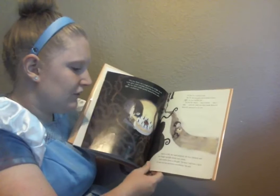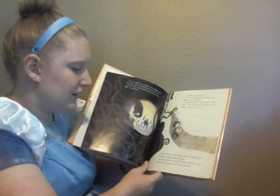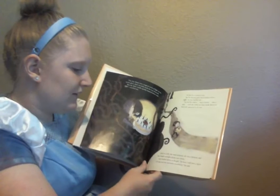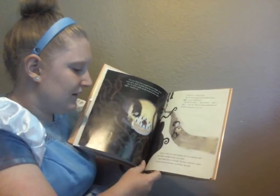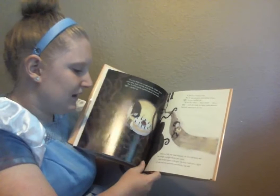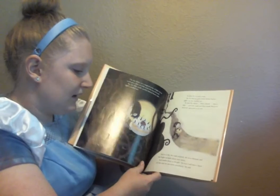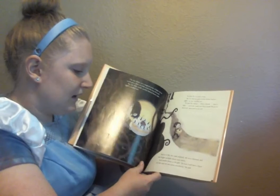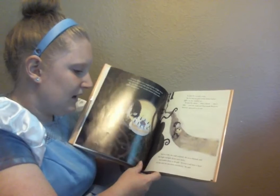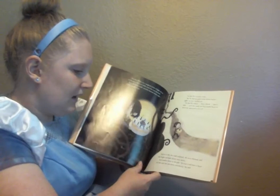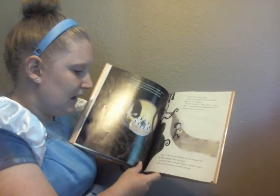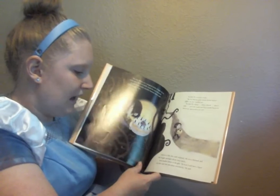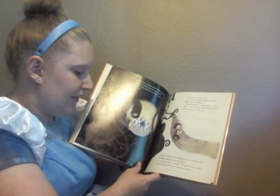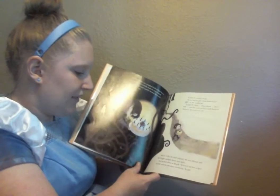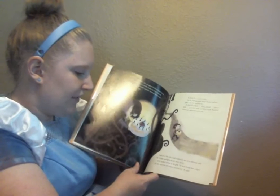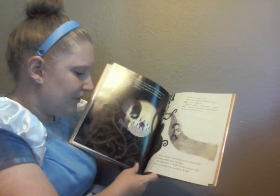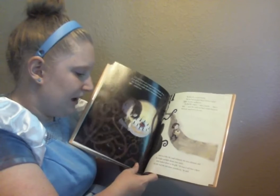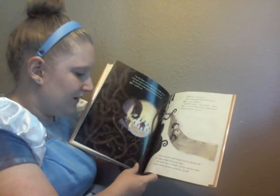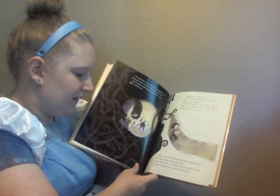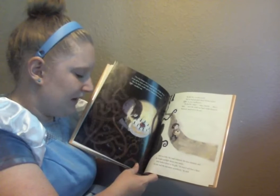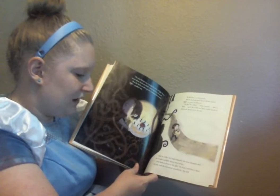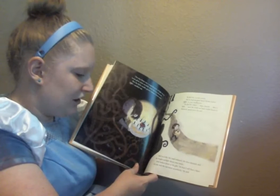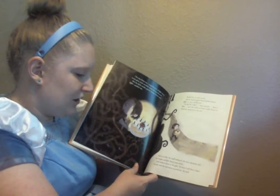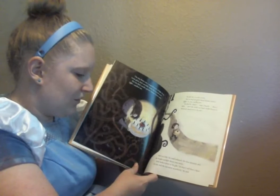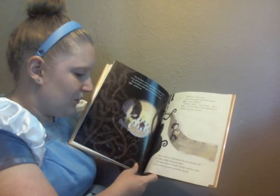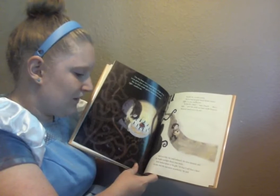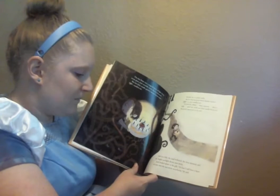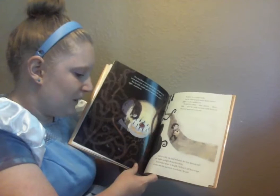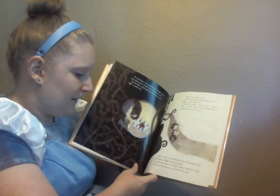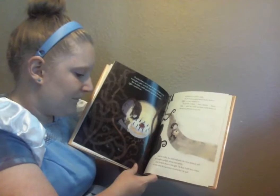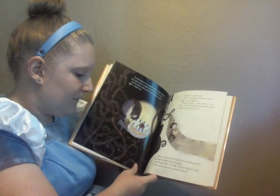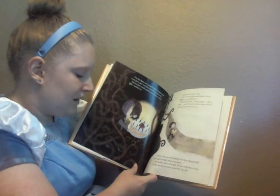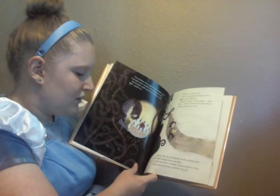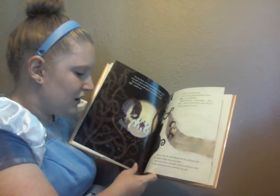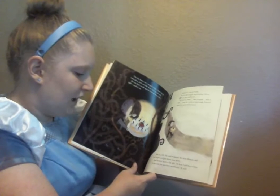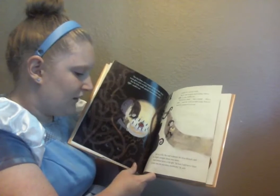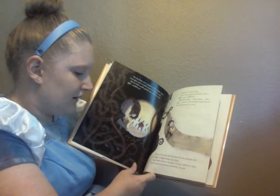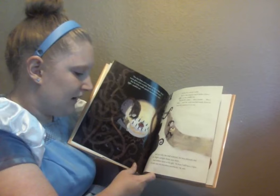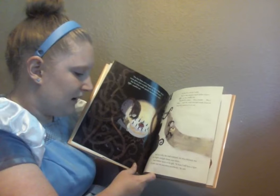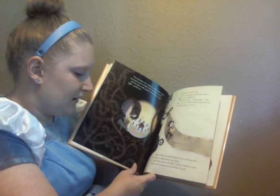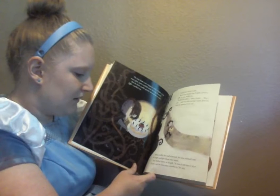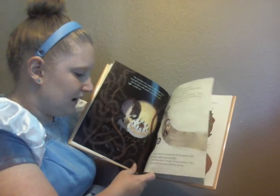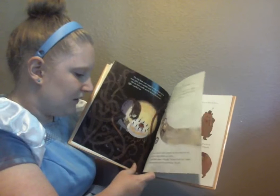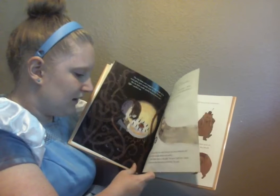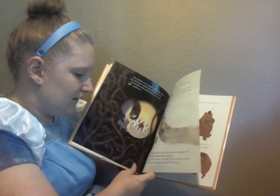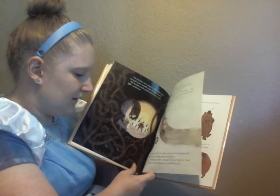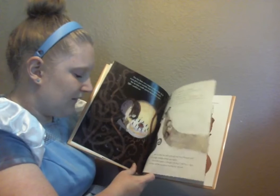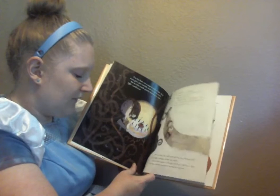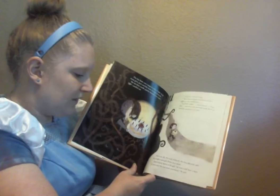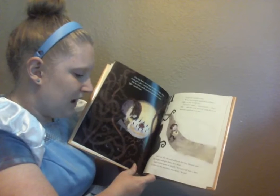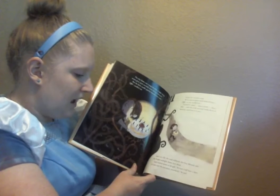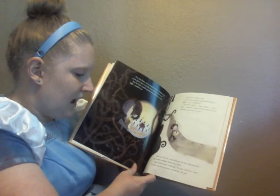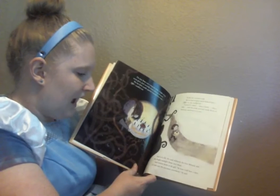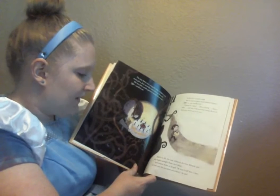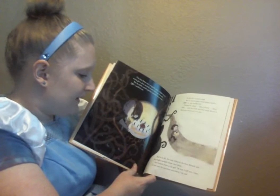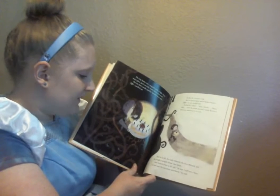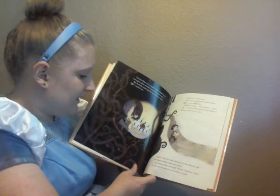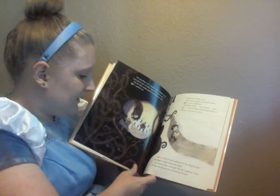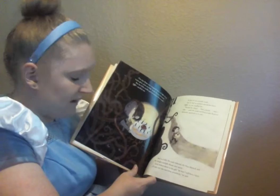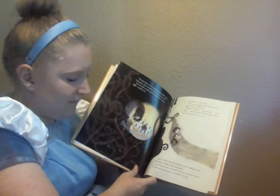trees thinned, and the bright sunlight shone once more. Jack looked down at his gift. "At least I still have a